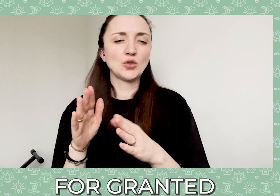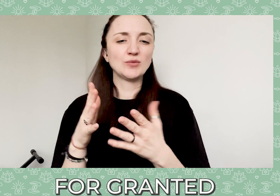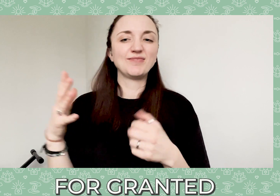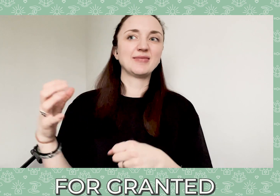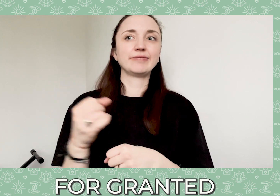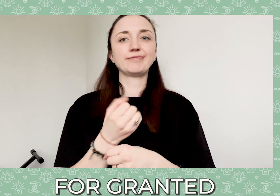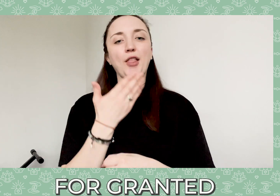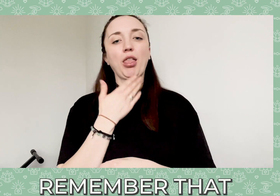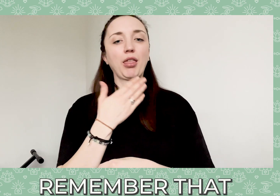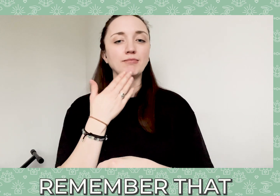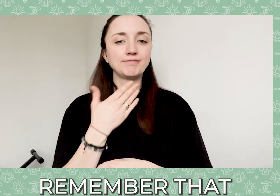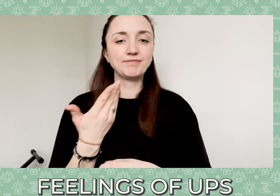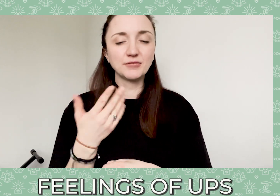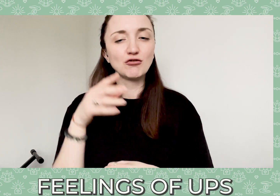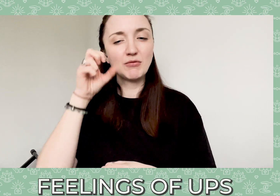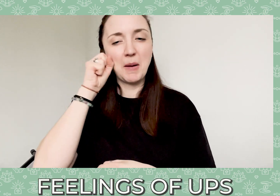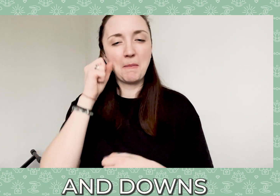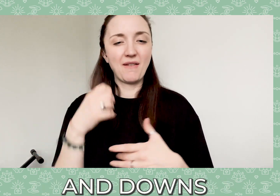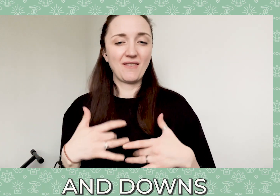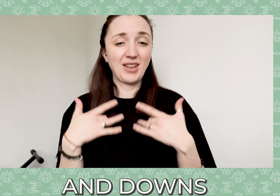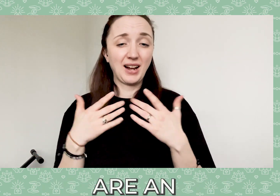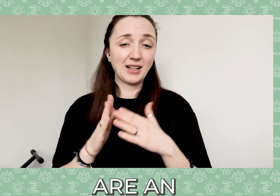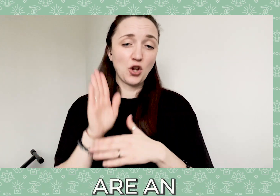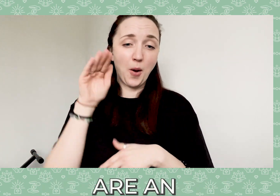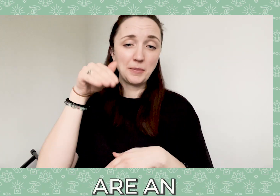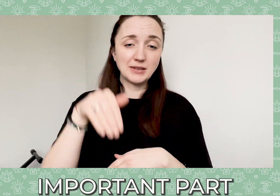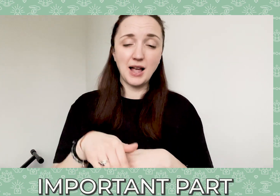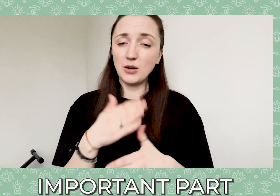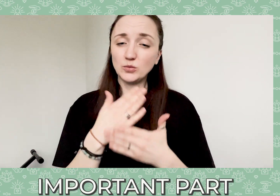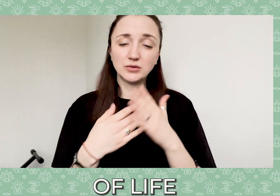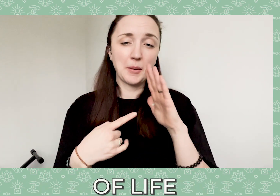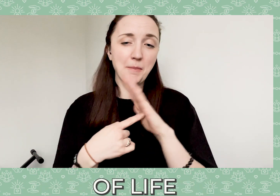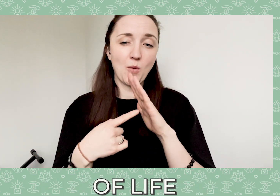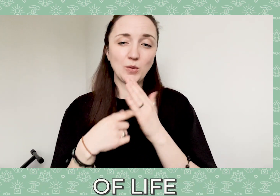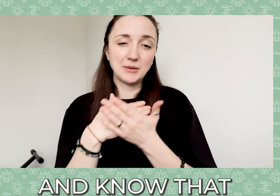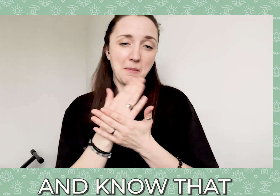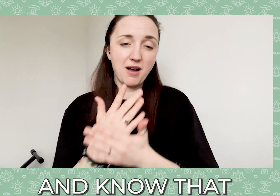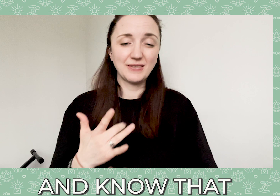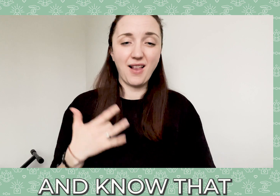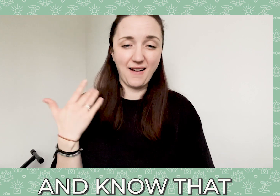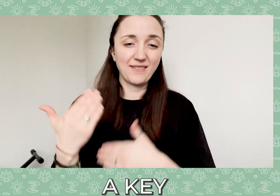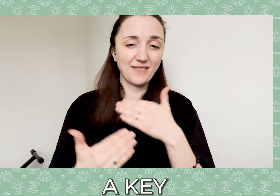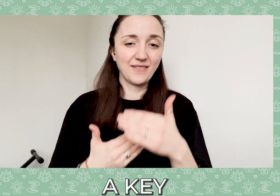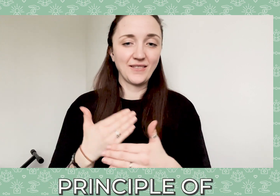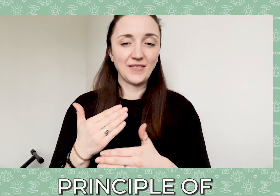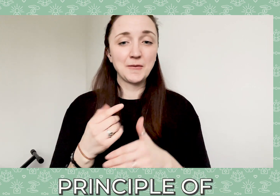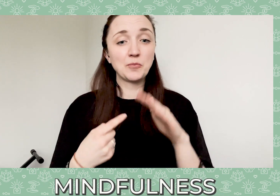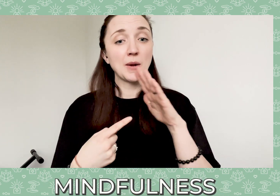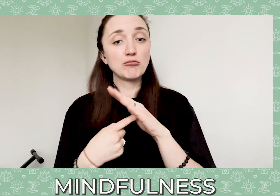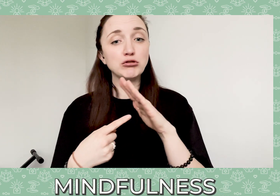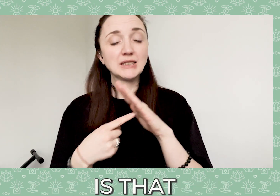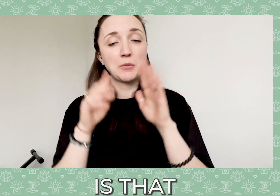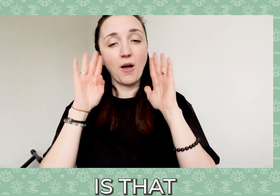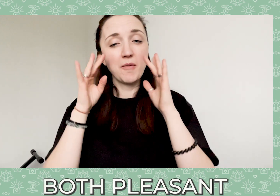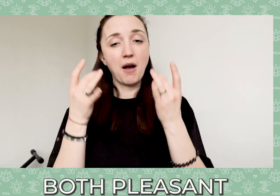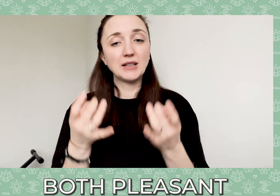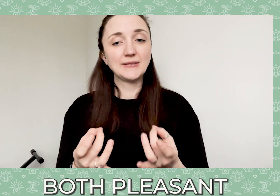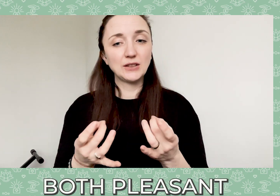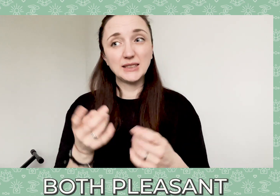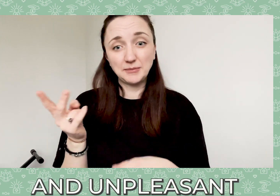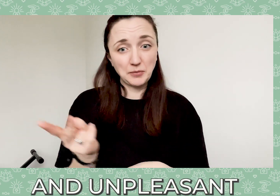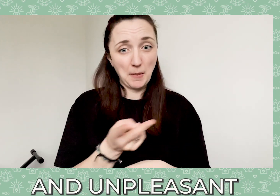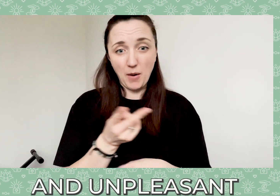for granted. Remember that feelings of ups and downs are an important part of life, and know that a key principle of mindfulness is that